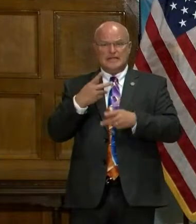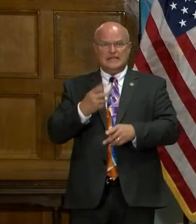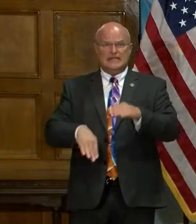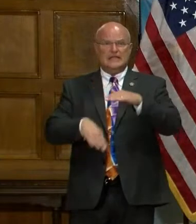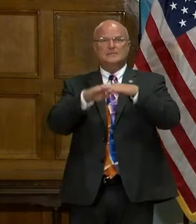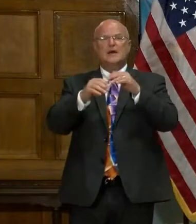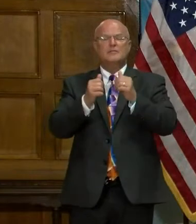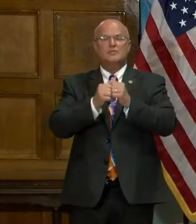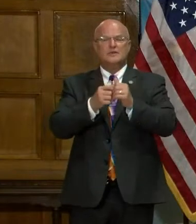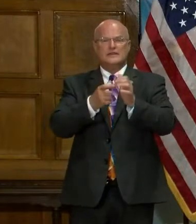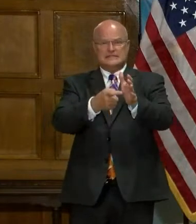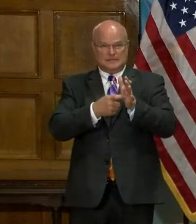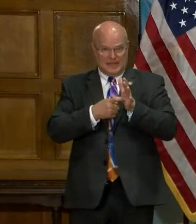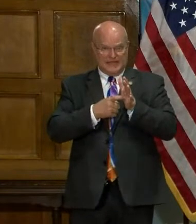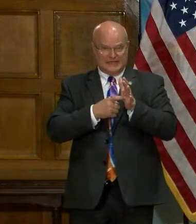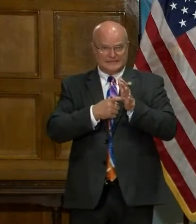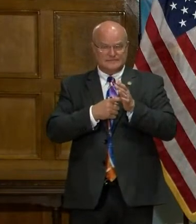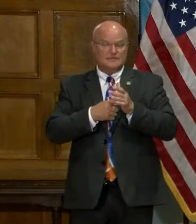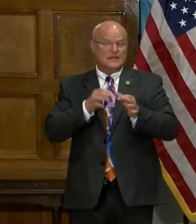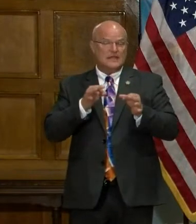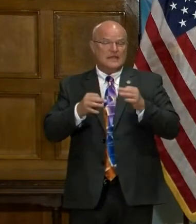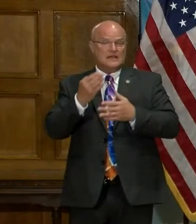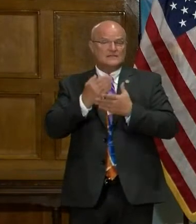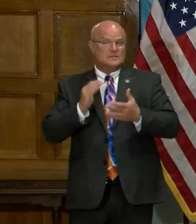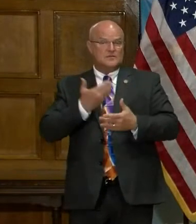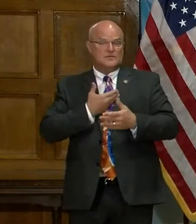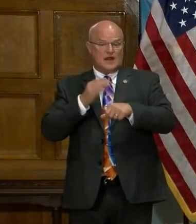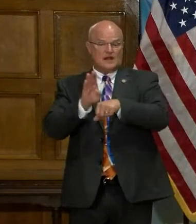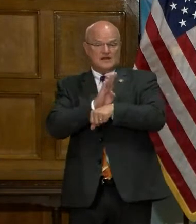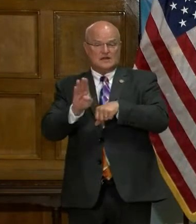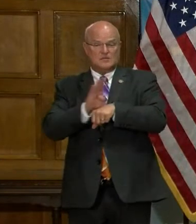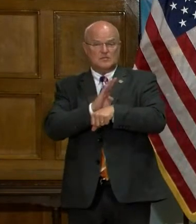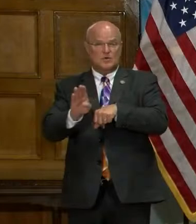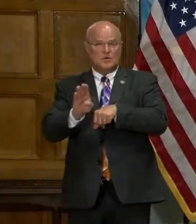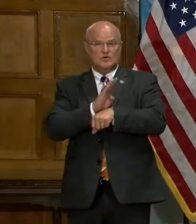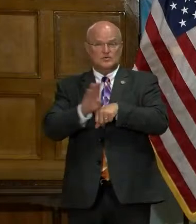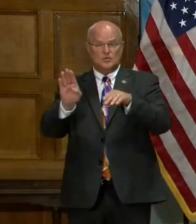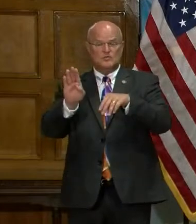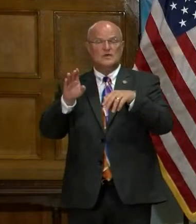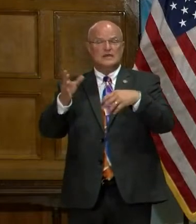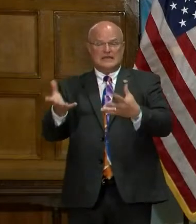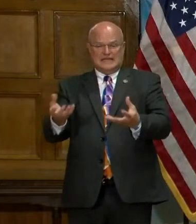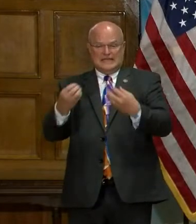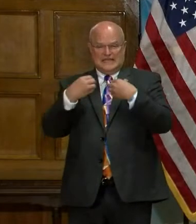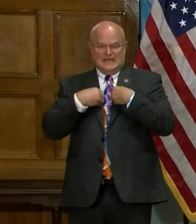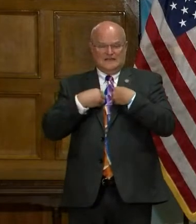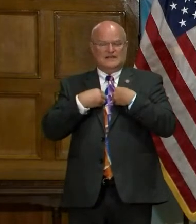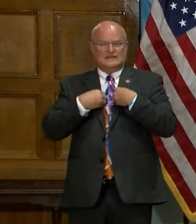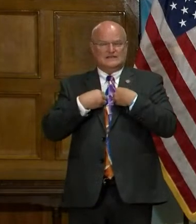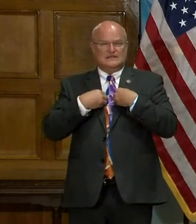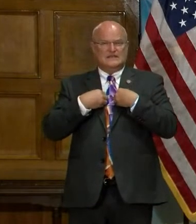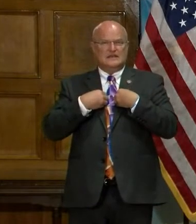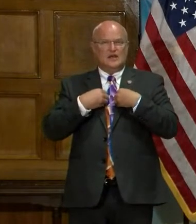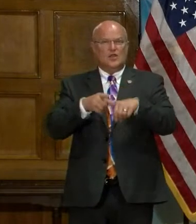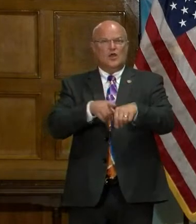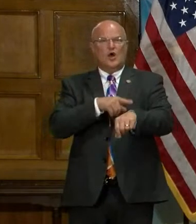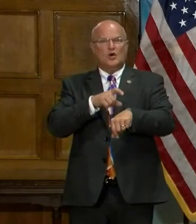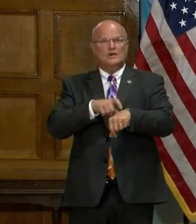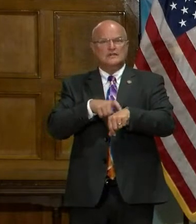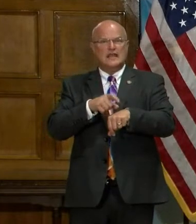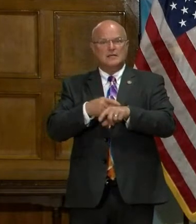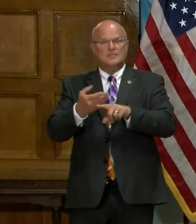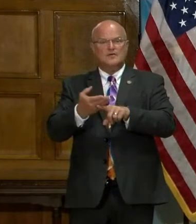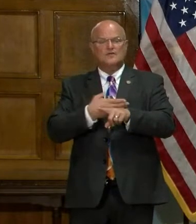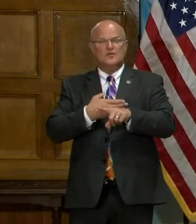And then anecdotally, if some of our commercial providers are having a longer period of